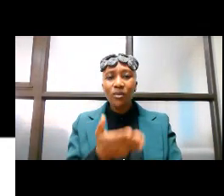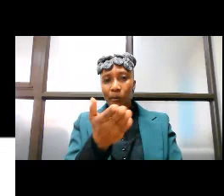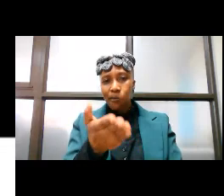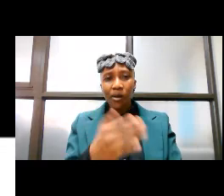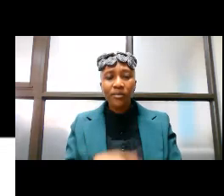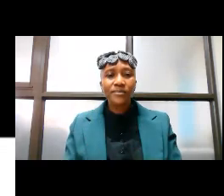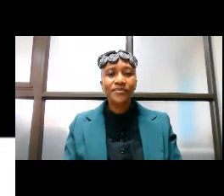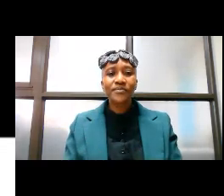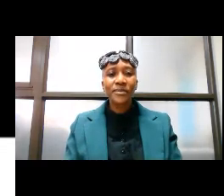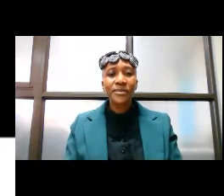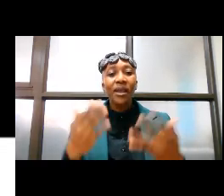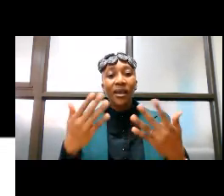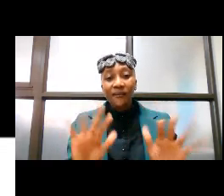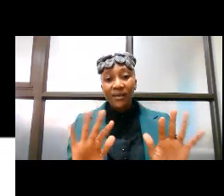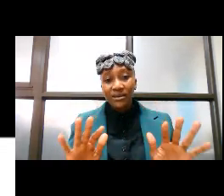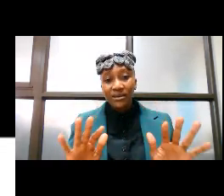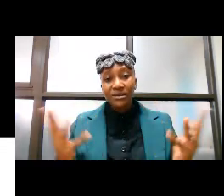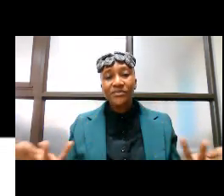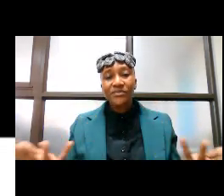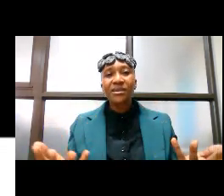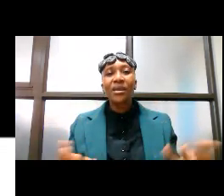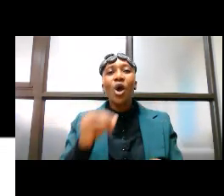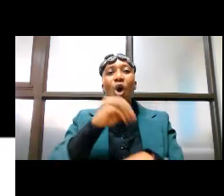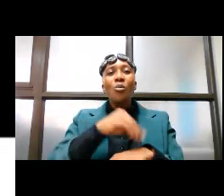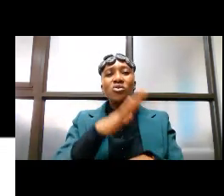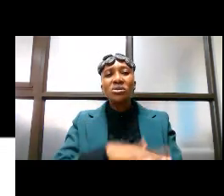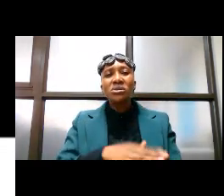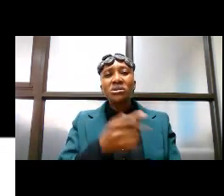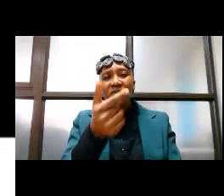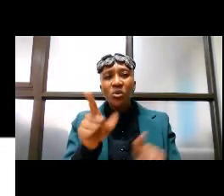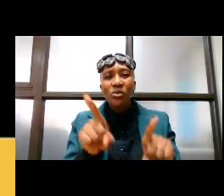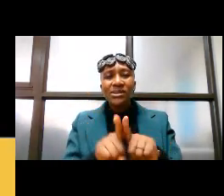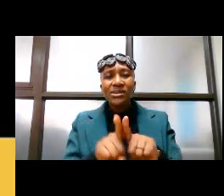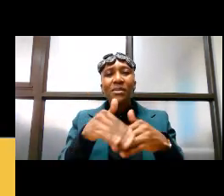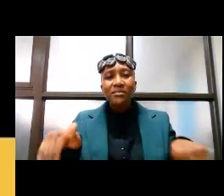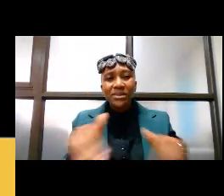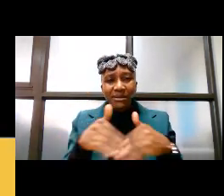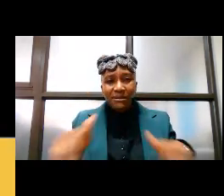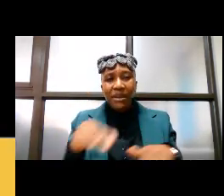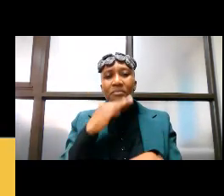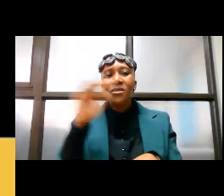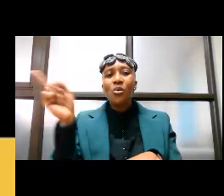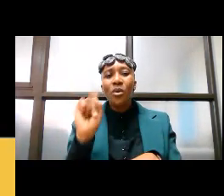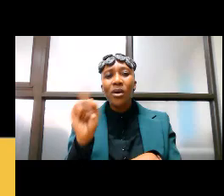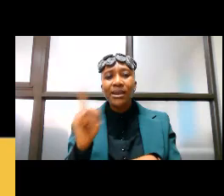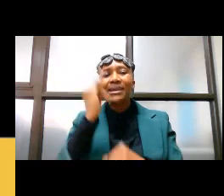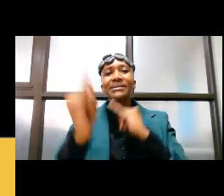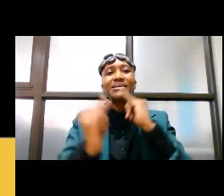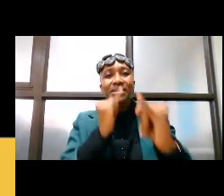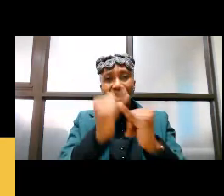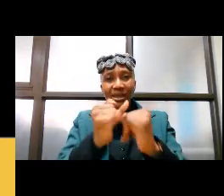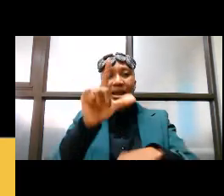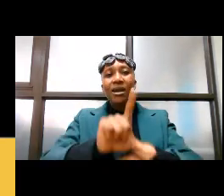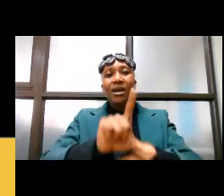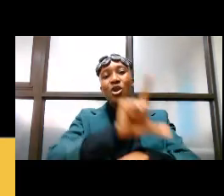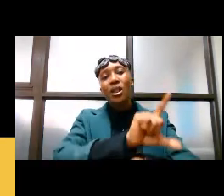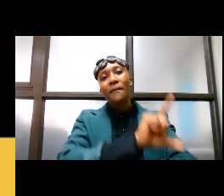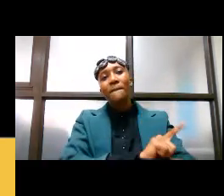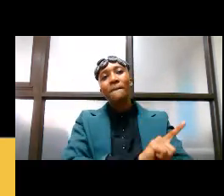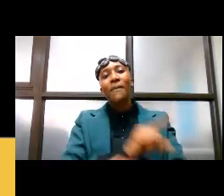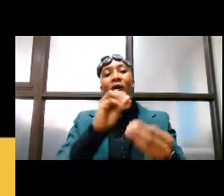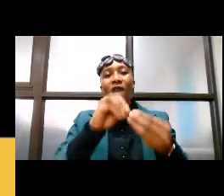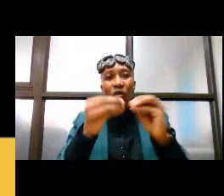Because of the fewer opportunities for learning and the limitations and experiences, internationally, a curriculum was formed and